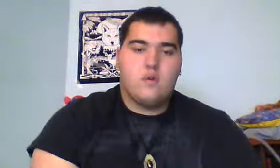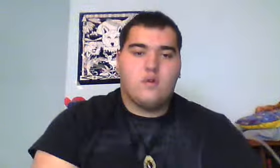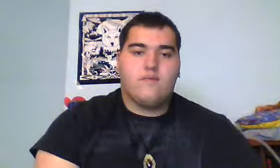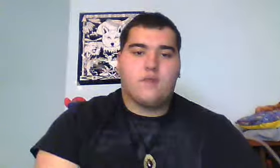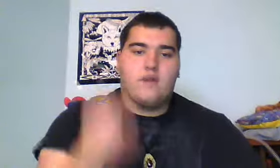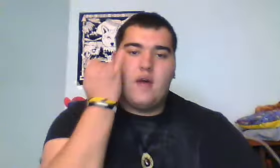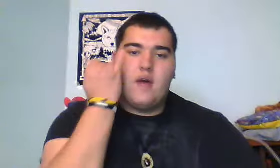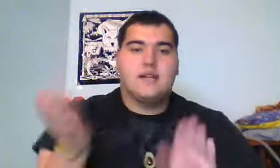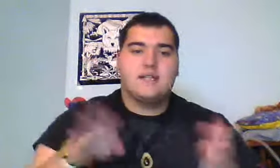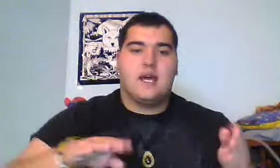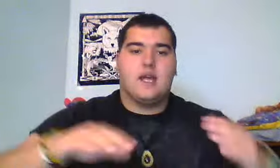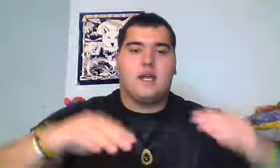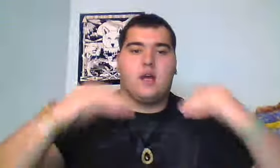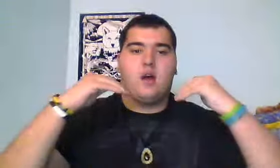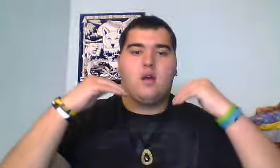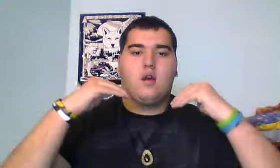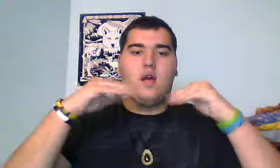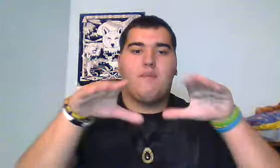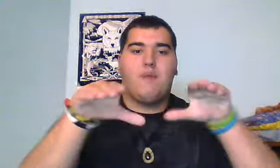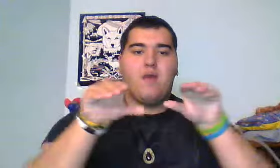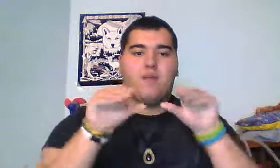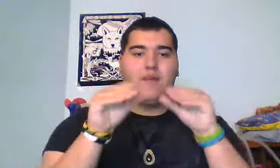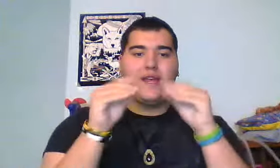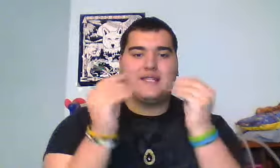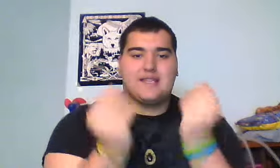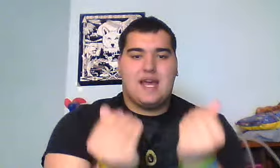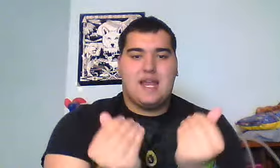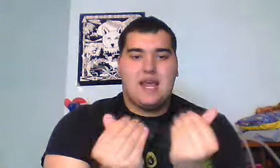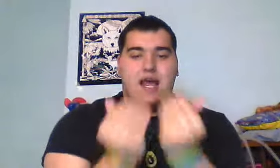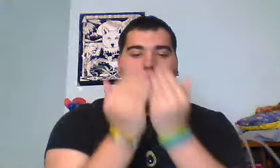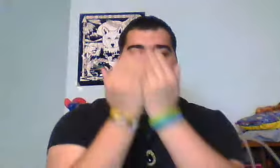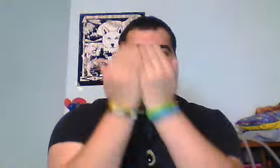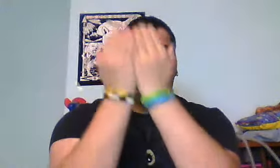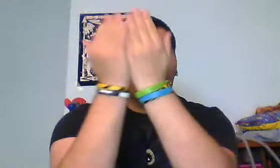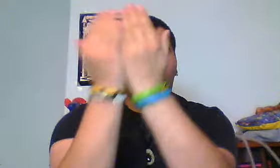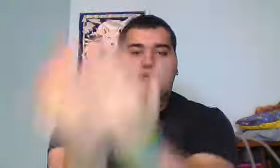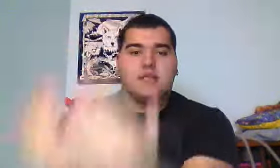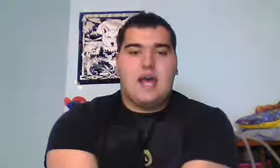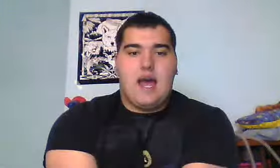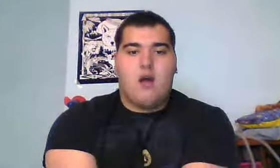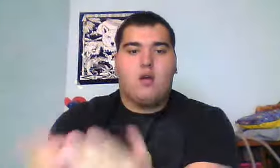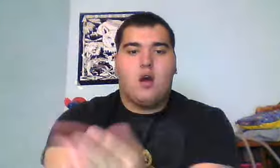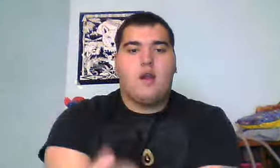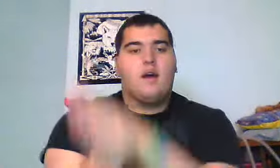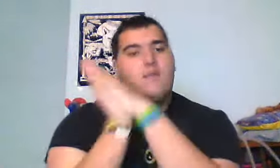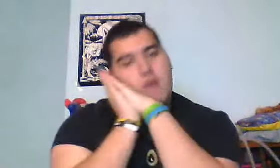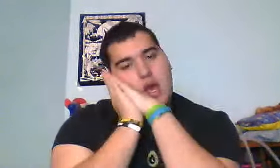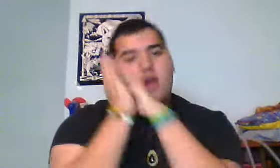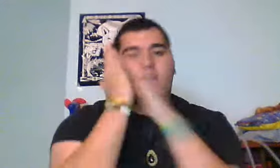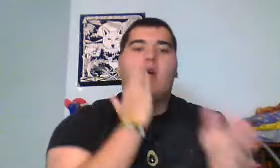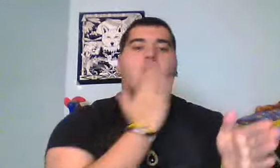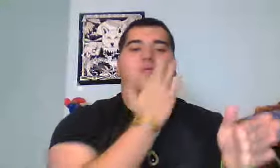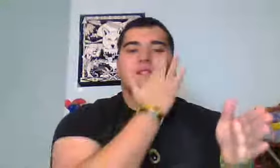If I die young, bury me inside, lay me down on a bed of roses,